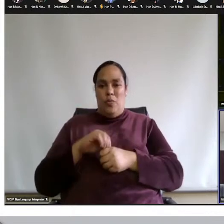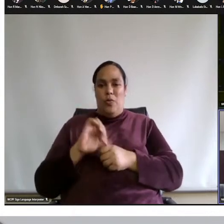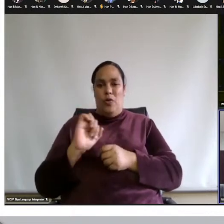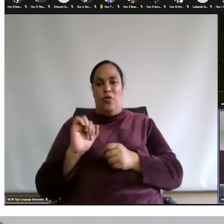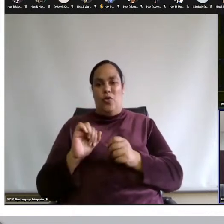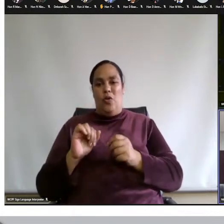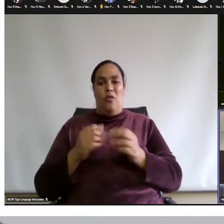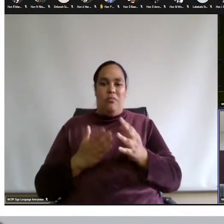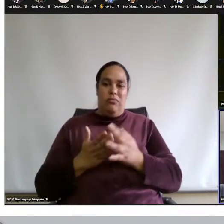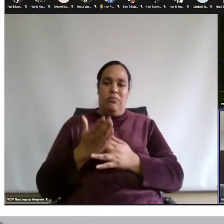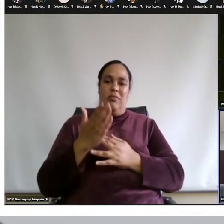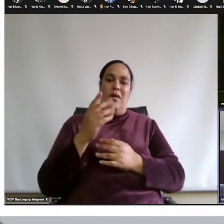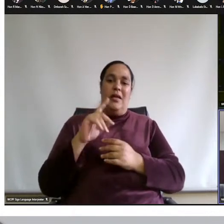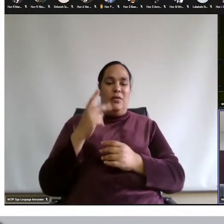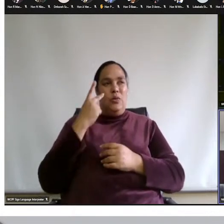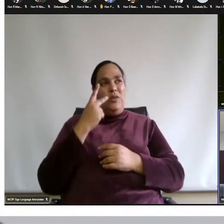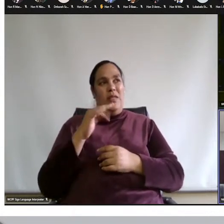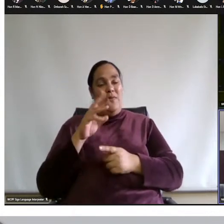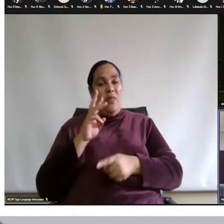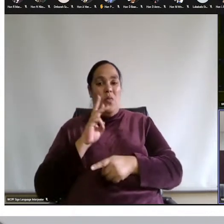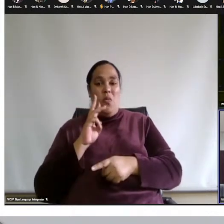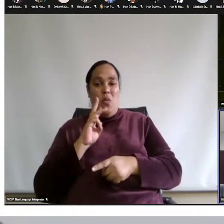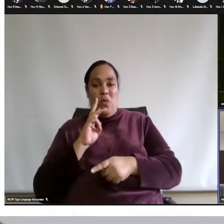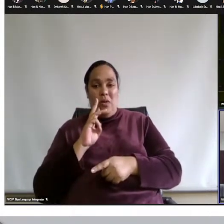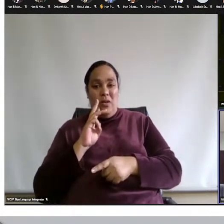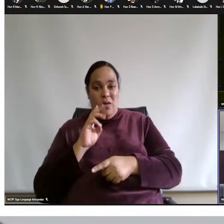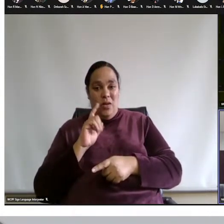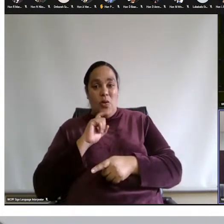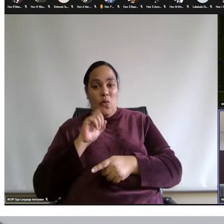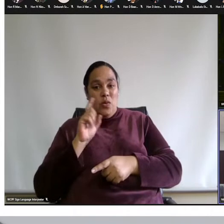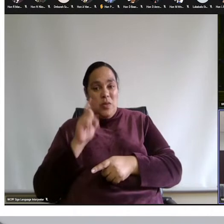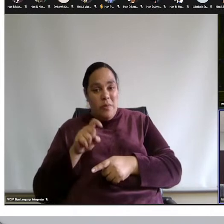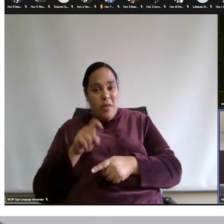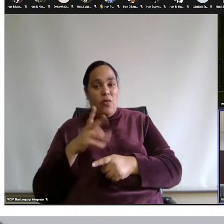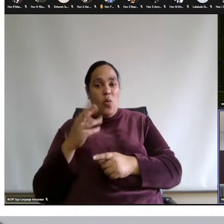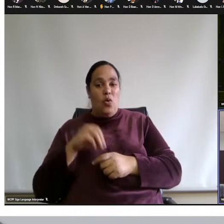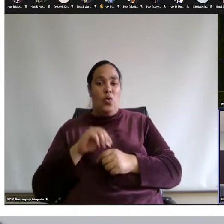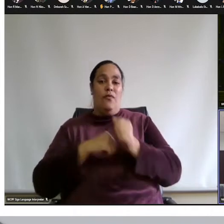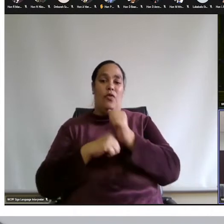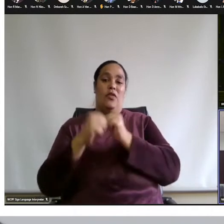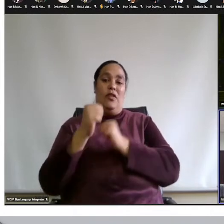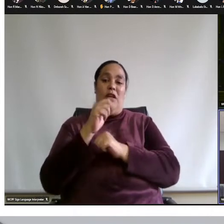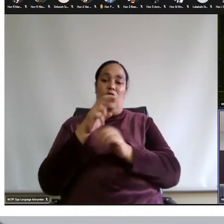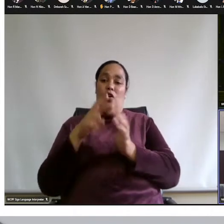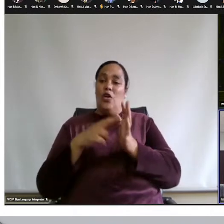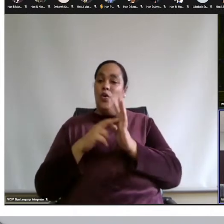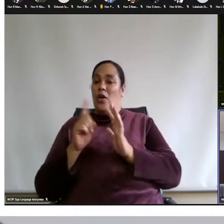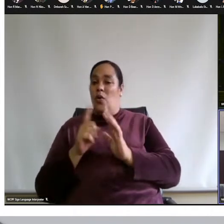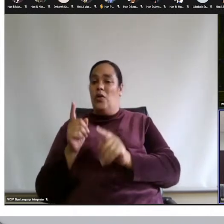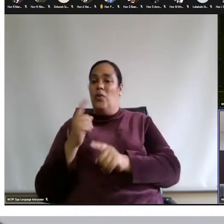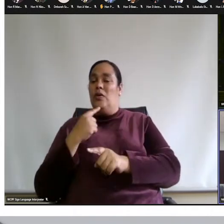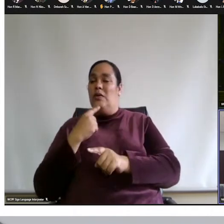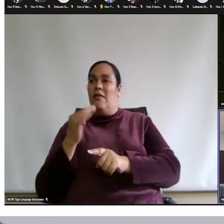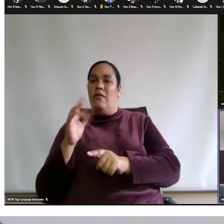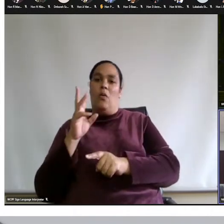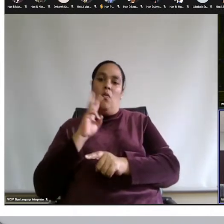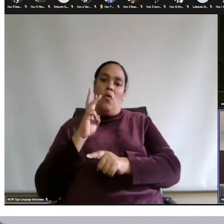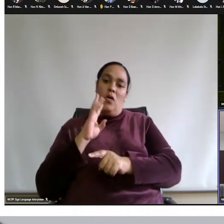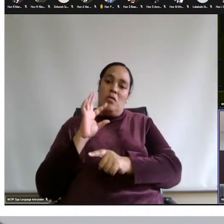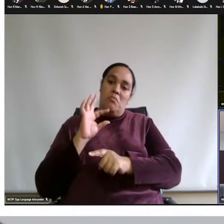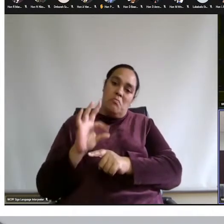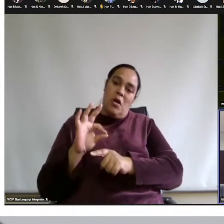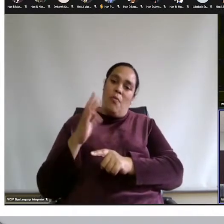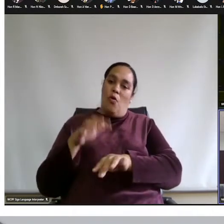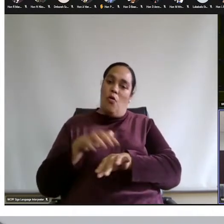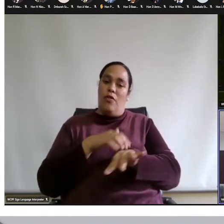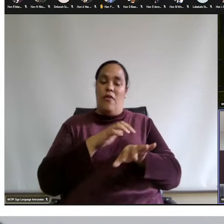bridging study to determine whether the water should be used and the infrastructure required to determine the water to the